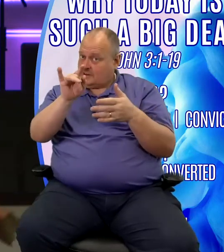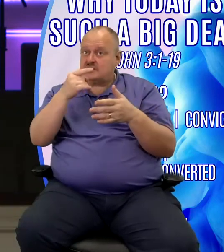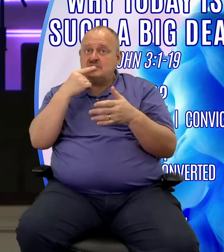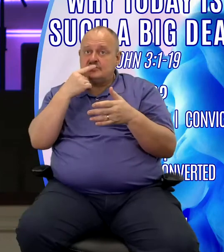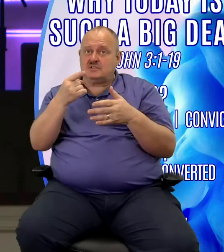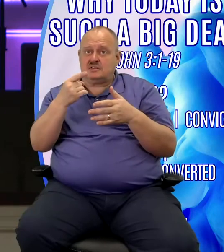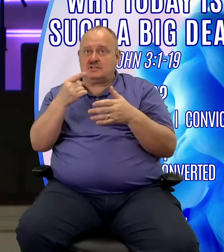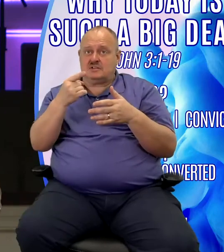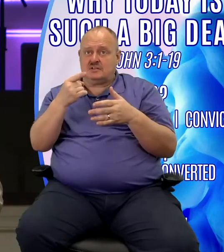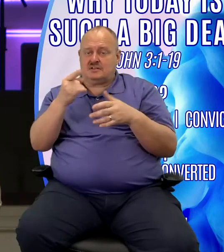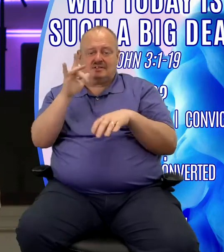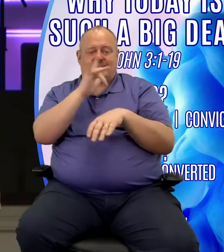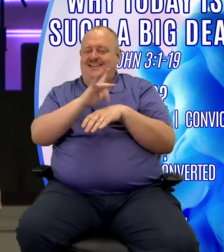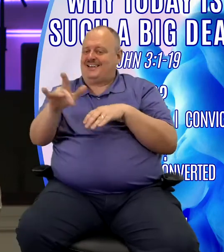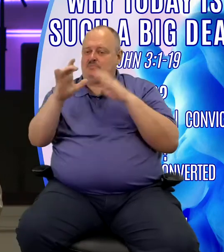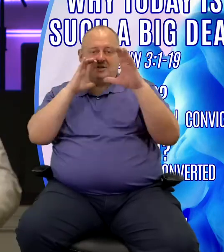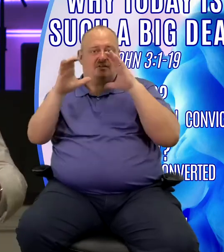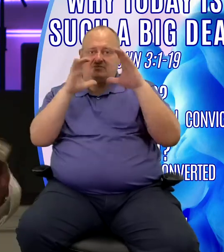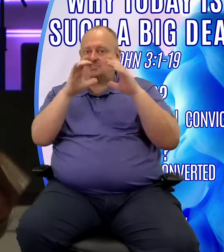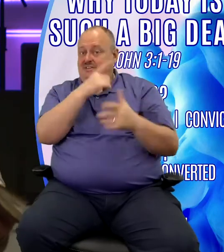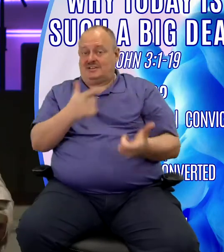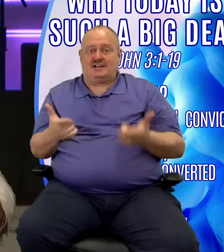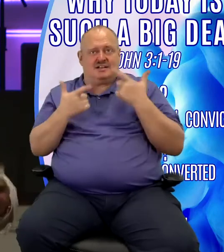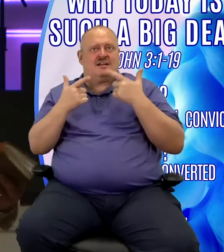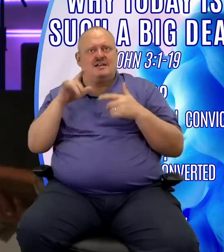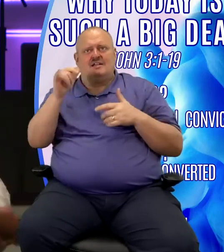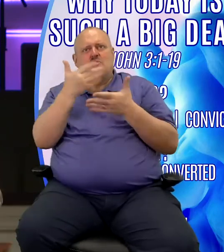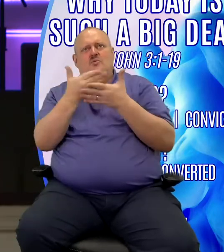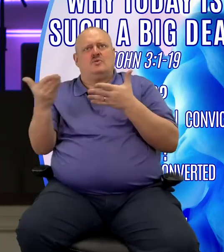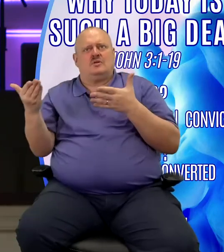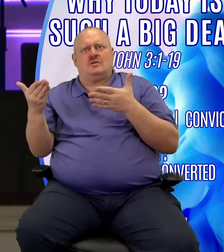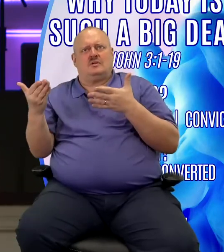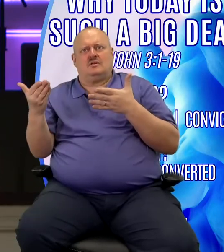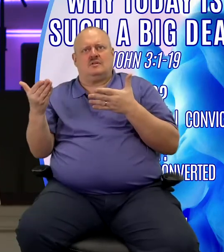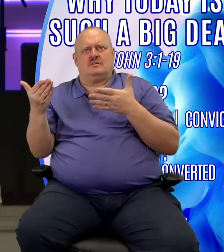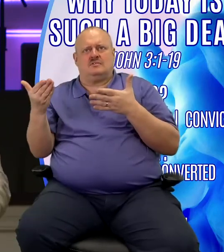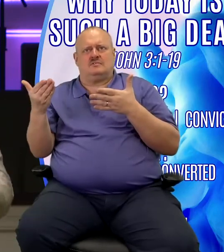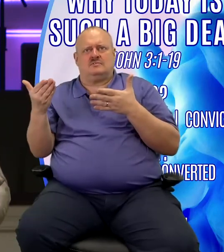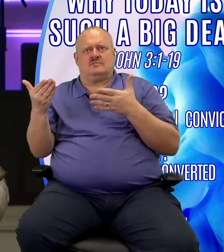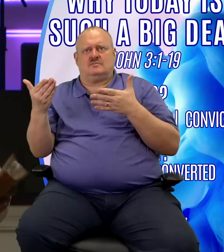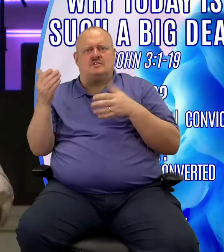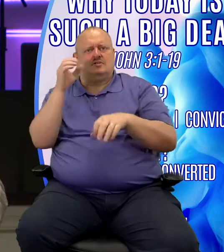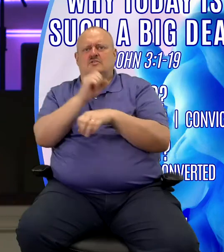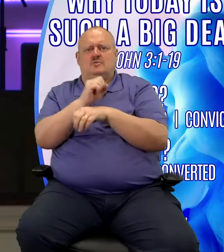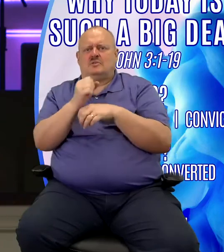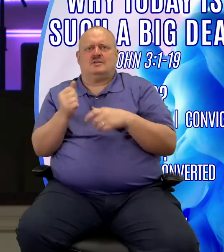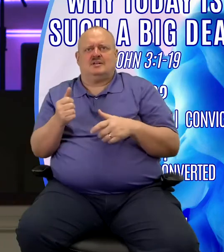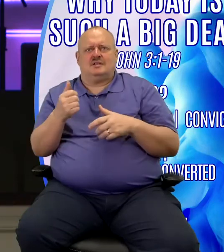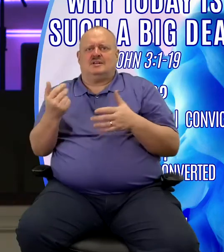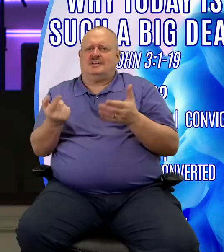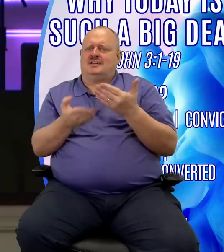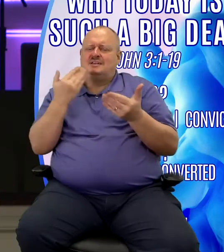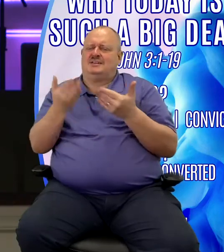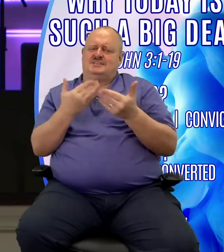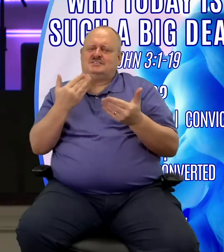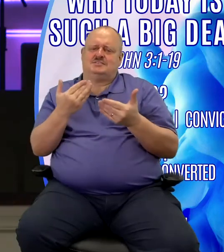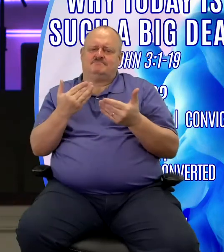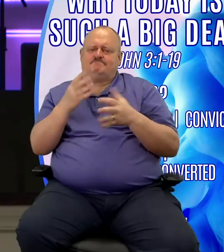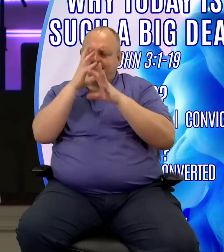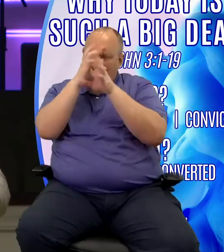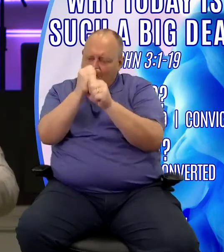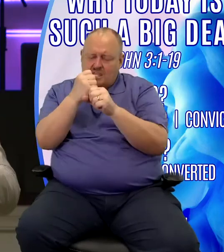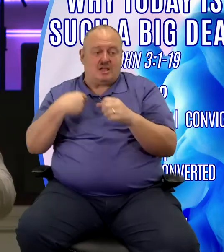the vain conversations of life. That's just one of those statements of the deeds of life. And this is an easy trap to get into. Somehow